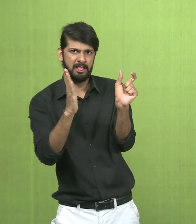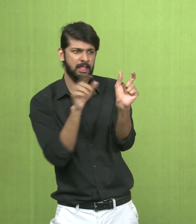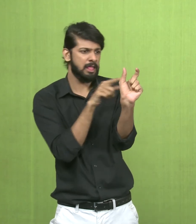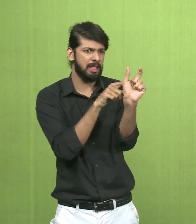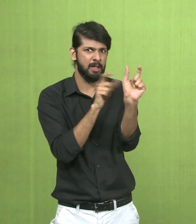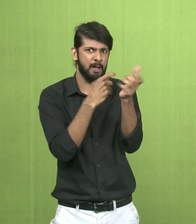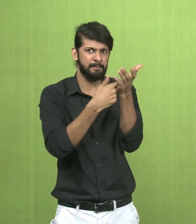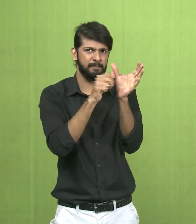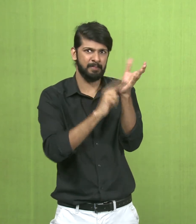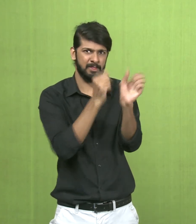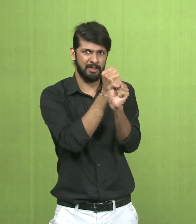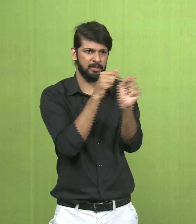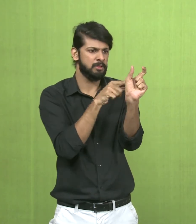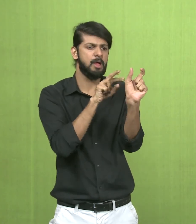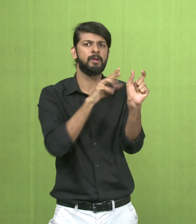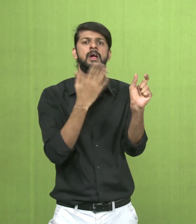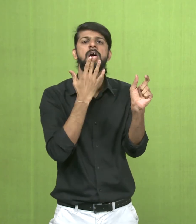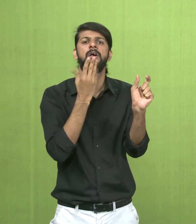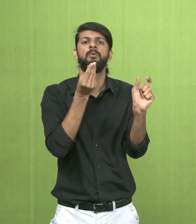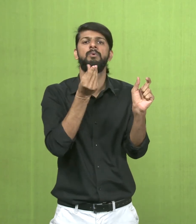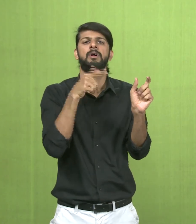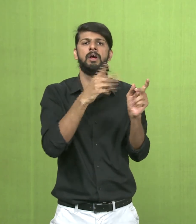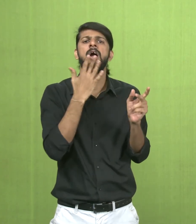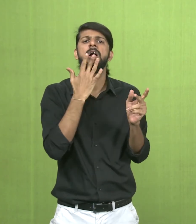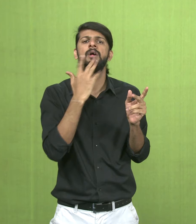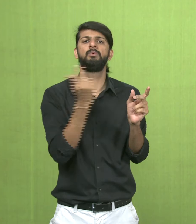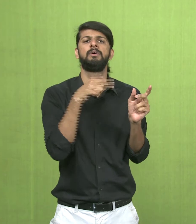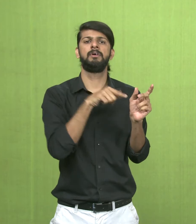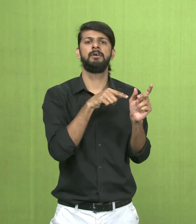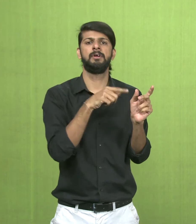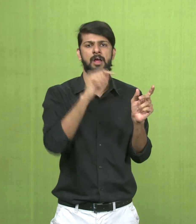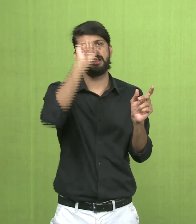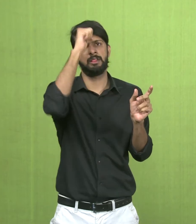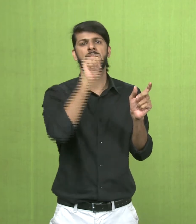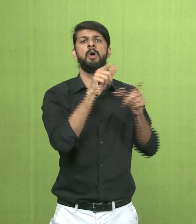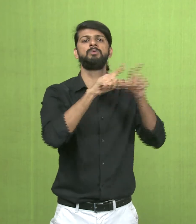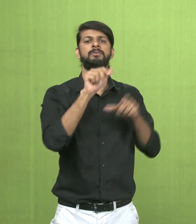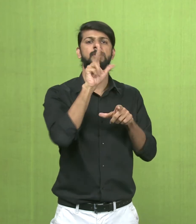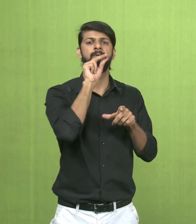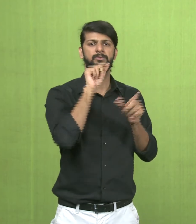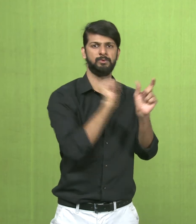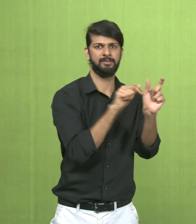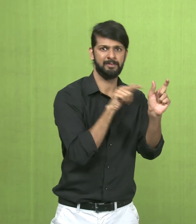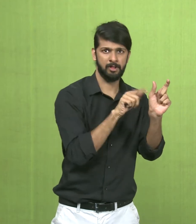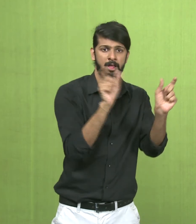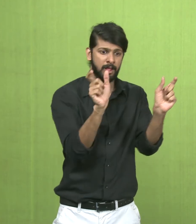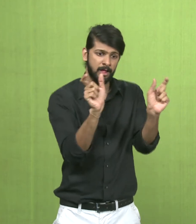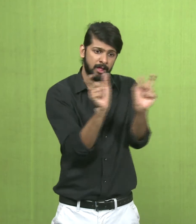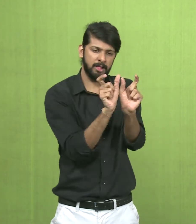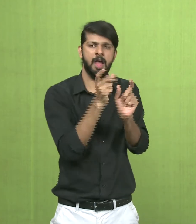RANG, if you remove OLI, RANG is the Hindi word Rang for